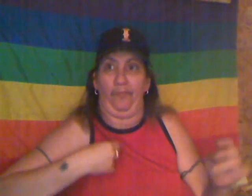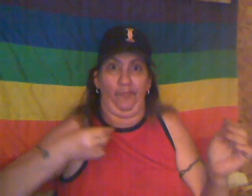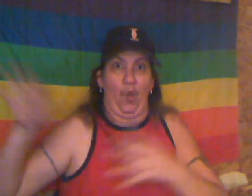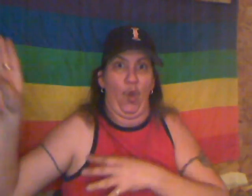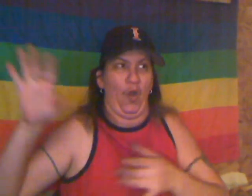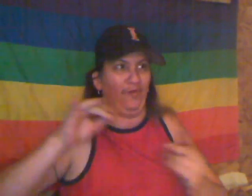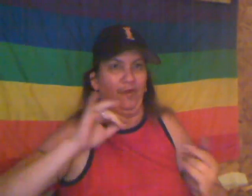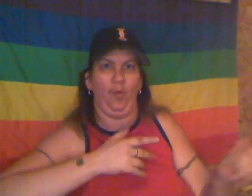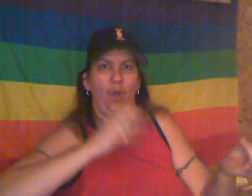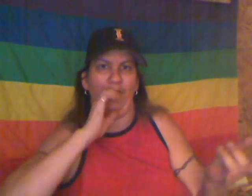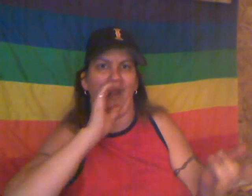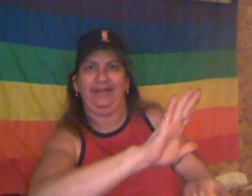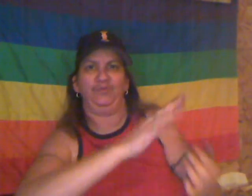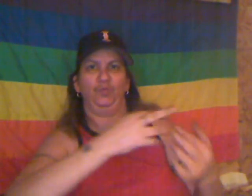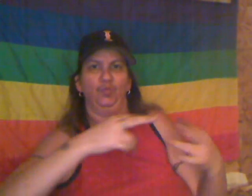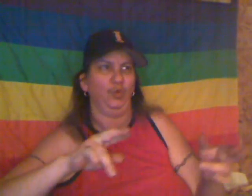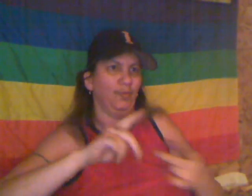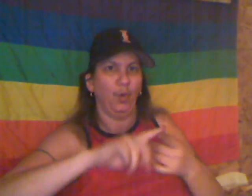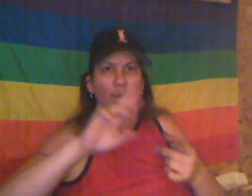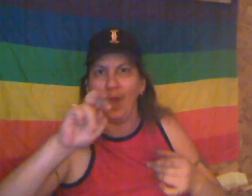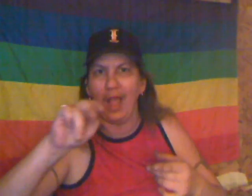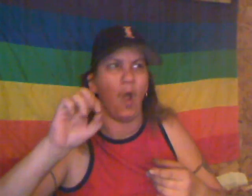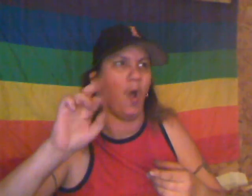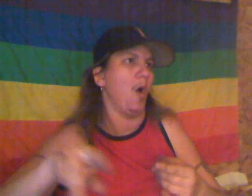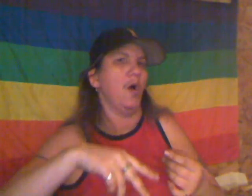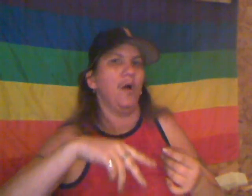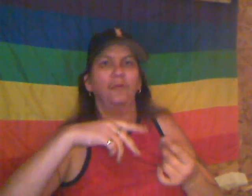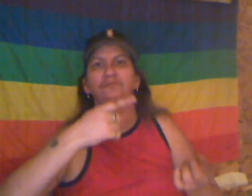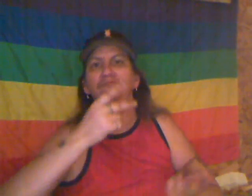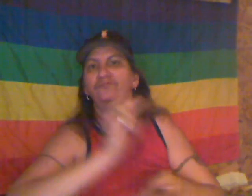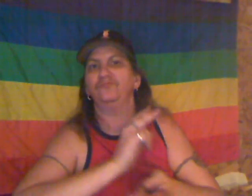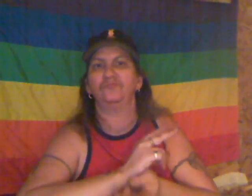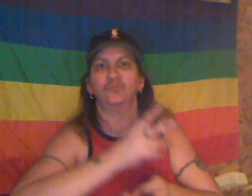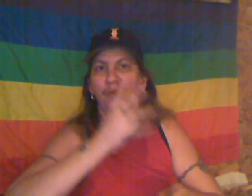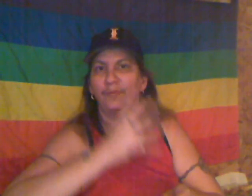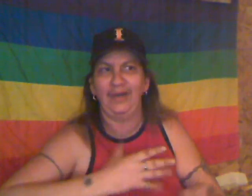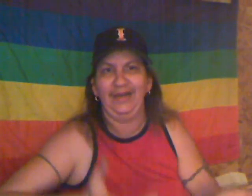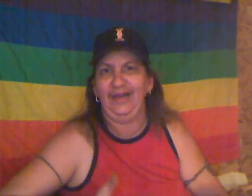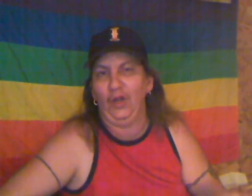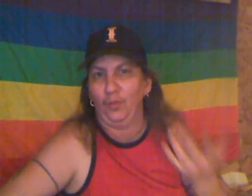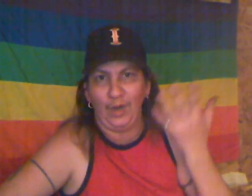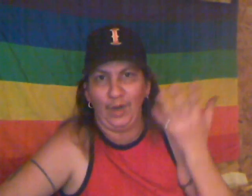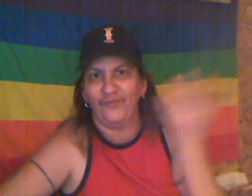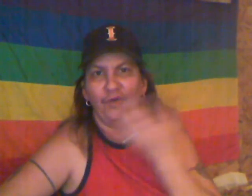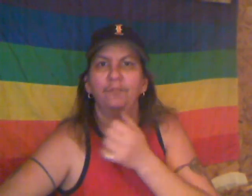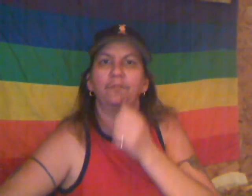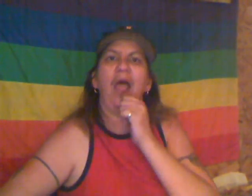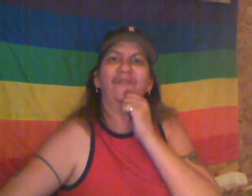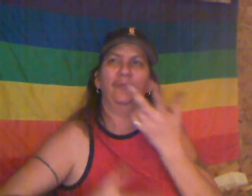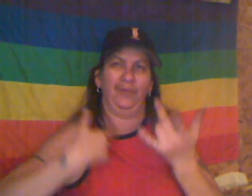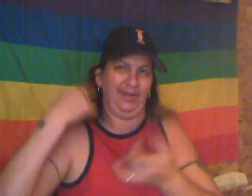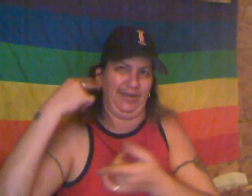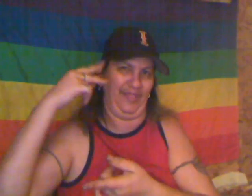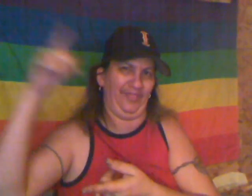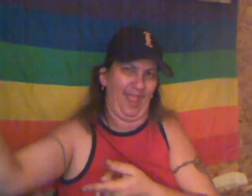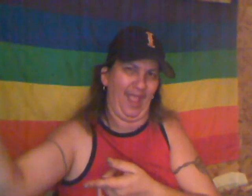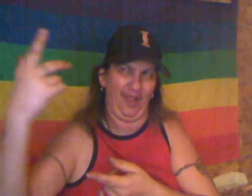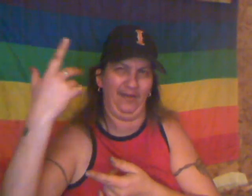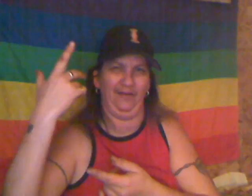Okay, so yeah, it's true. I'm a surfer addict. I love the beach. But I know that there's more to the beach than just a killer set of waves. The ocean's